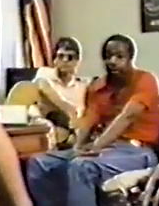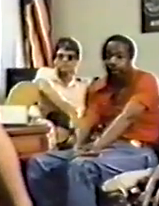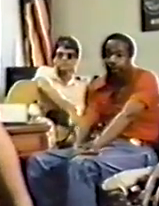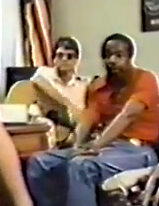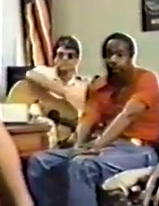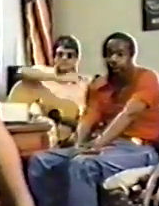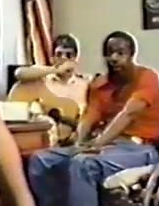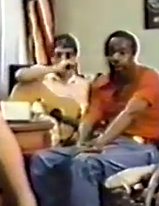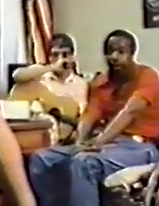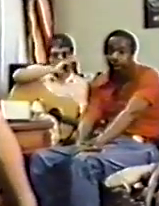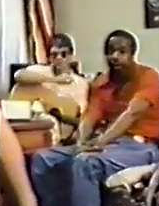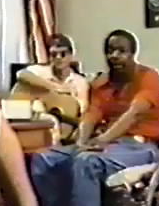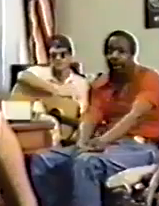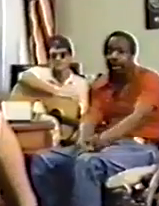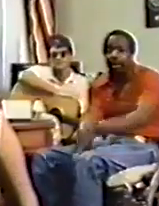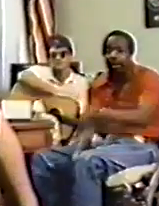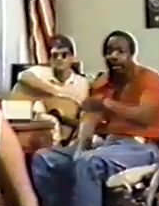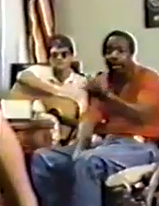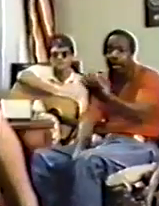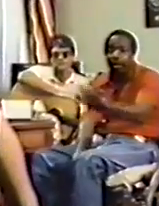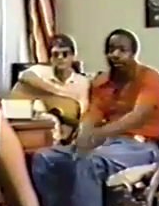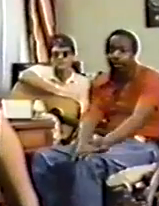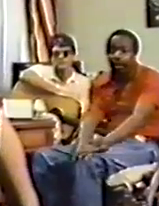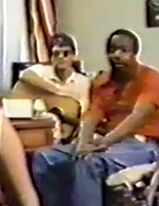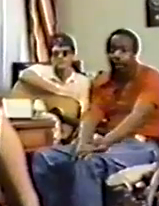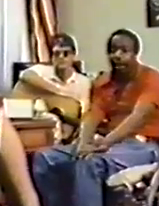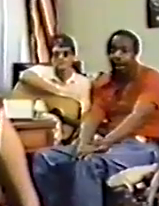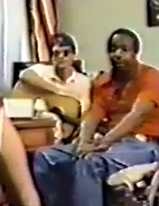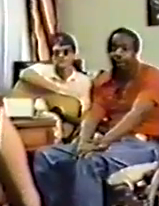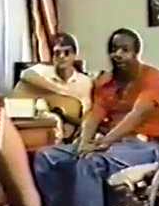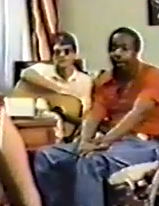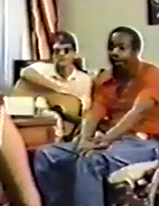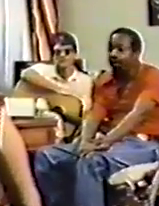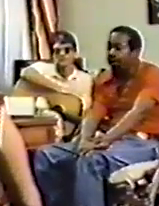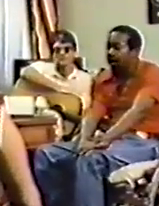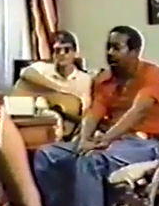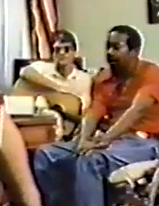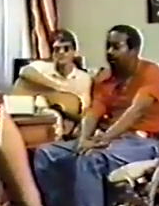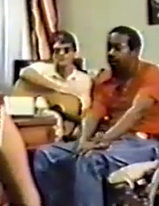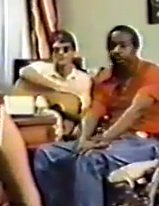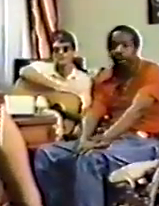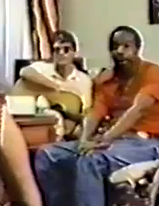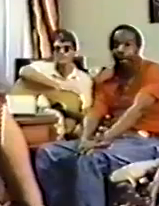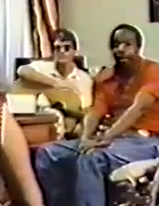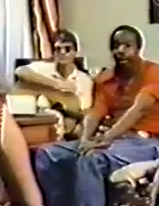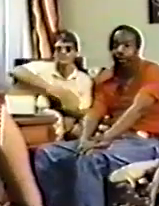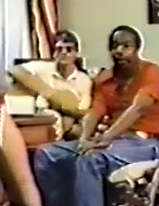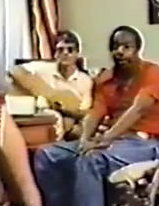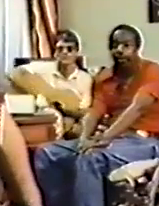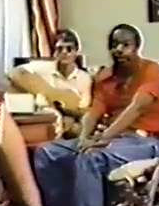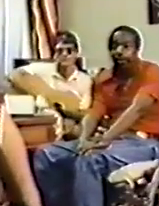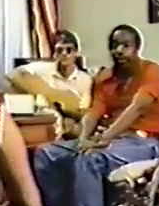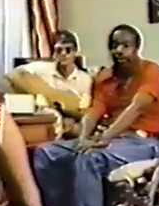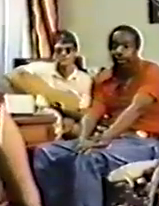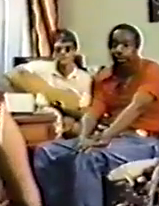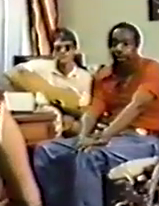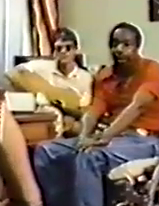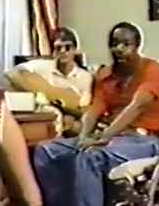us as disabled people were going to be taken out. And so when I got up here, I was really very angry and wanted